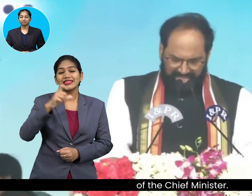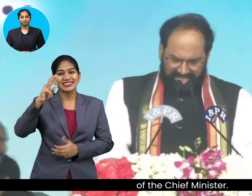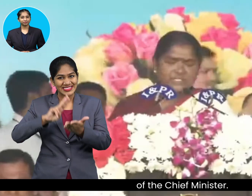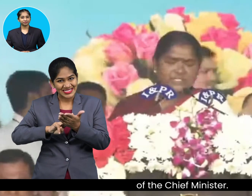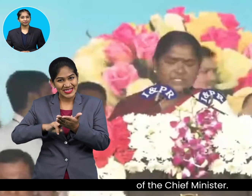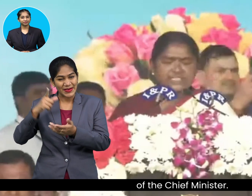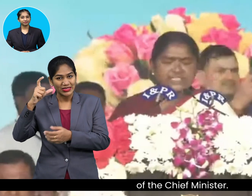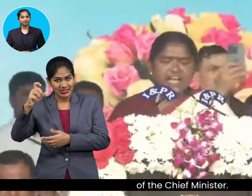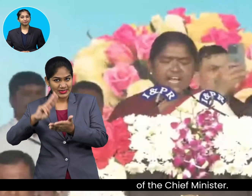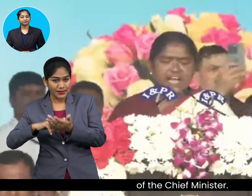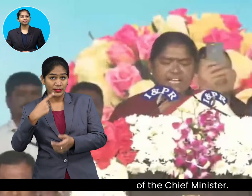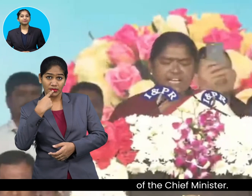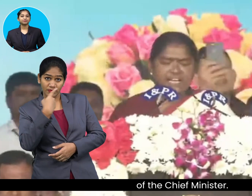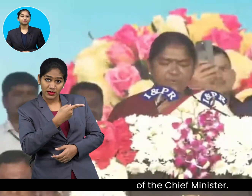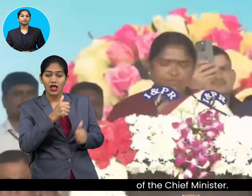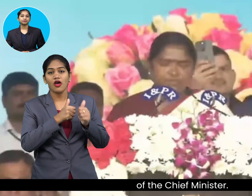minister.